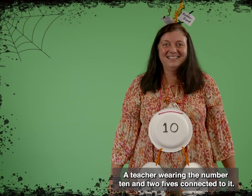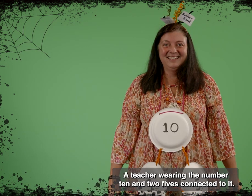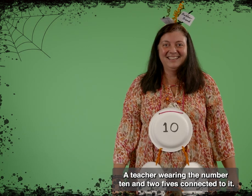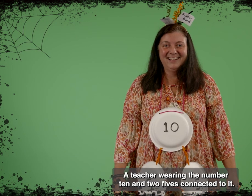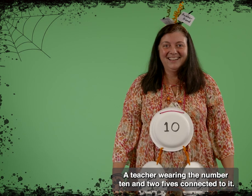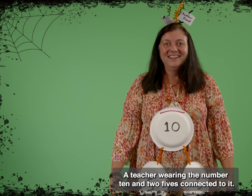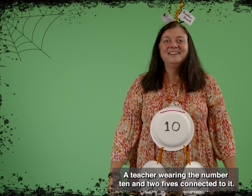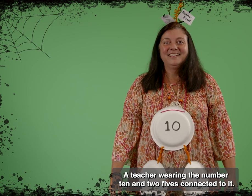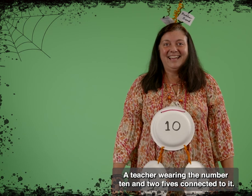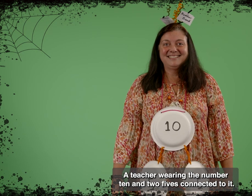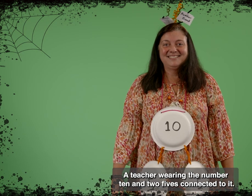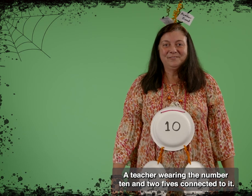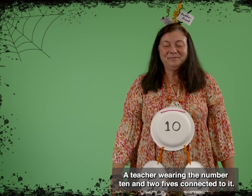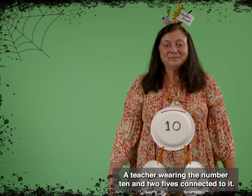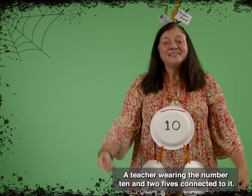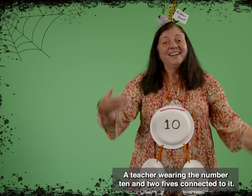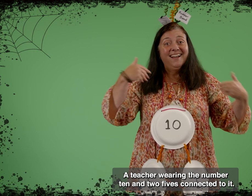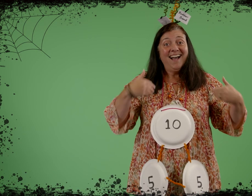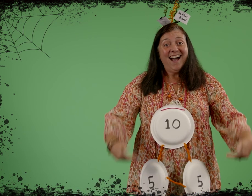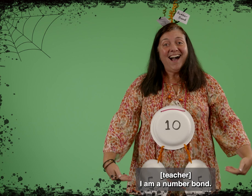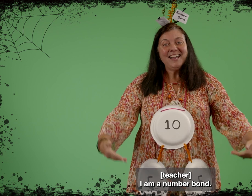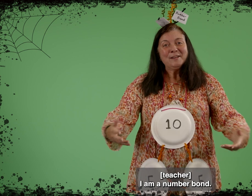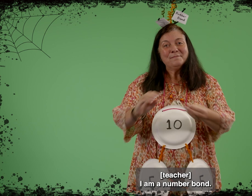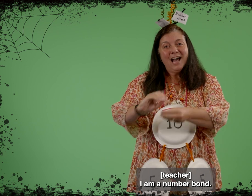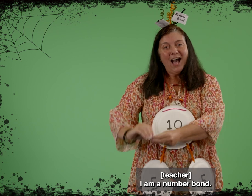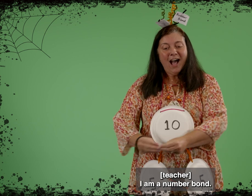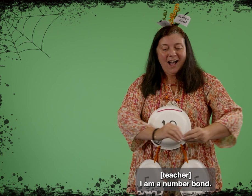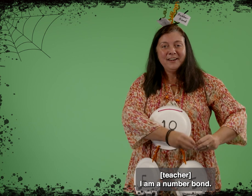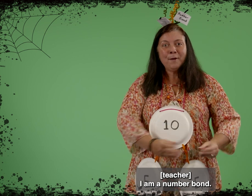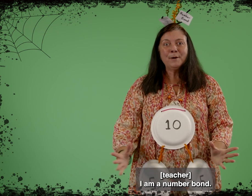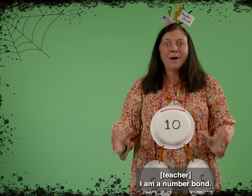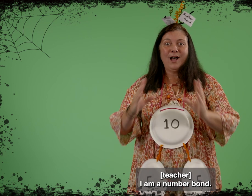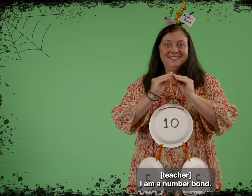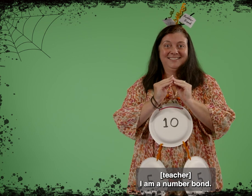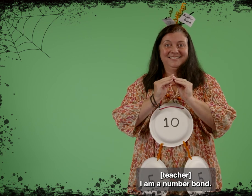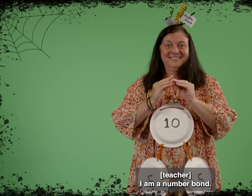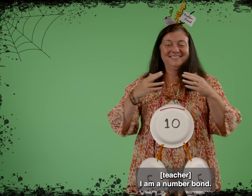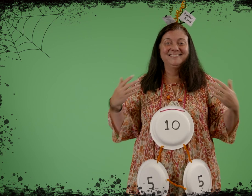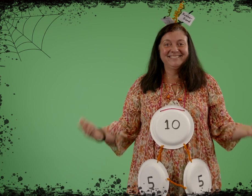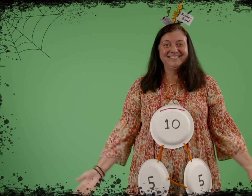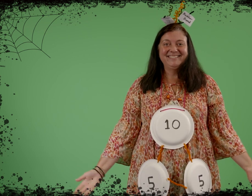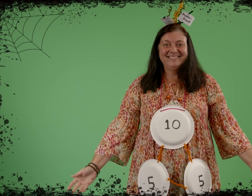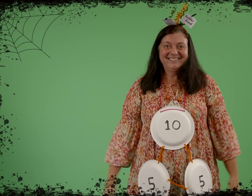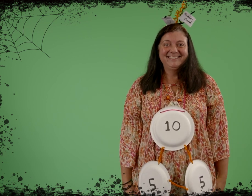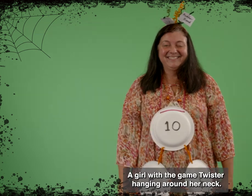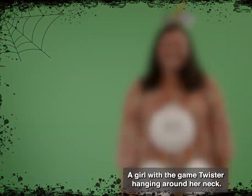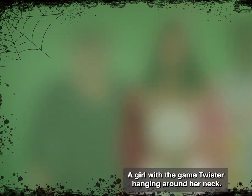the number 10 and two fives connected to it. I am a number bond. A girl with